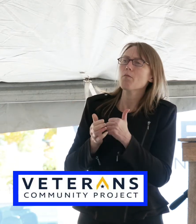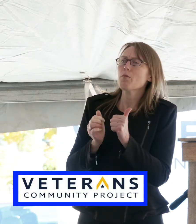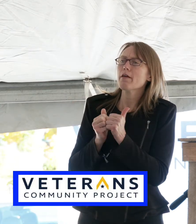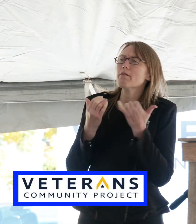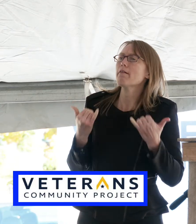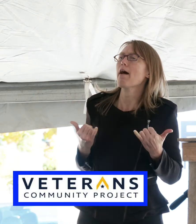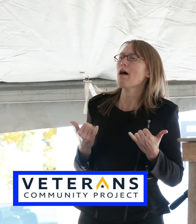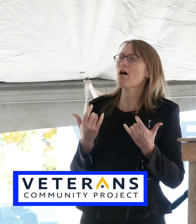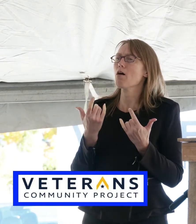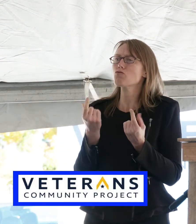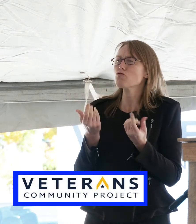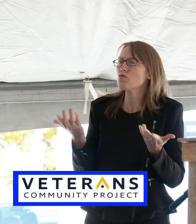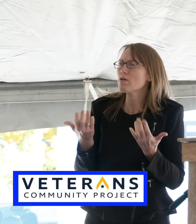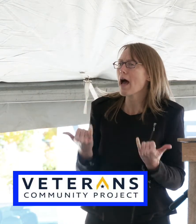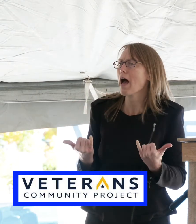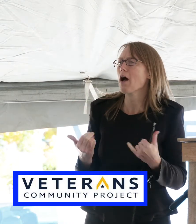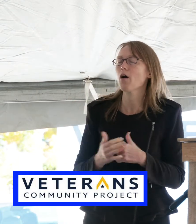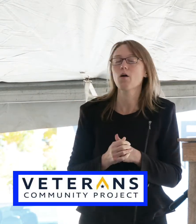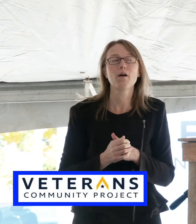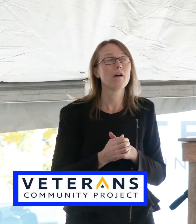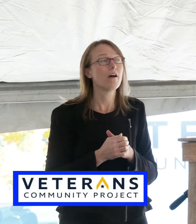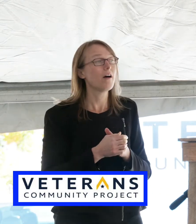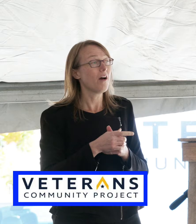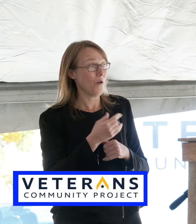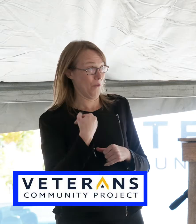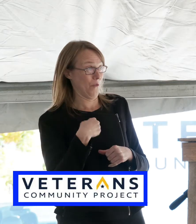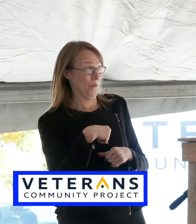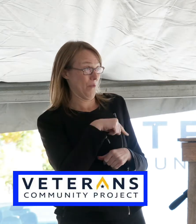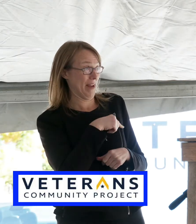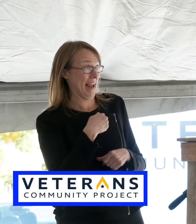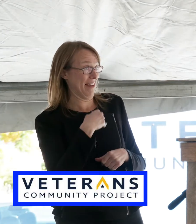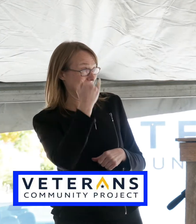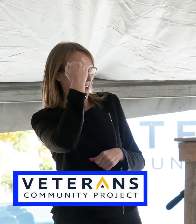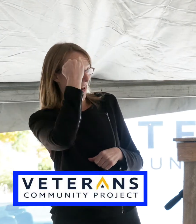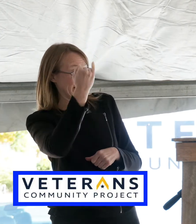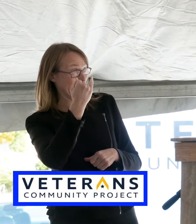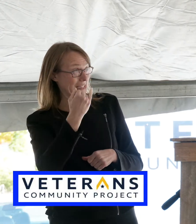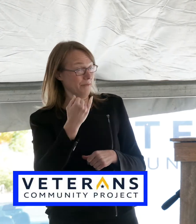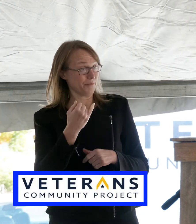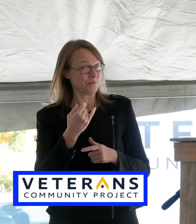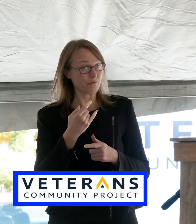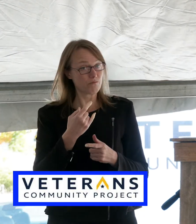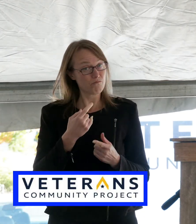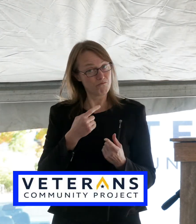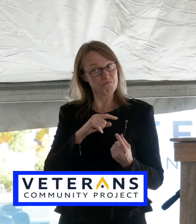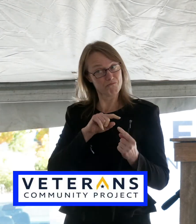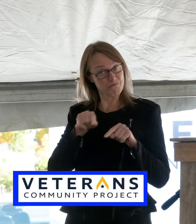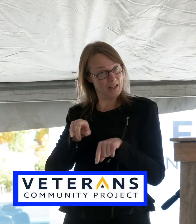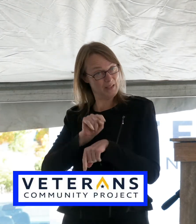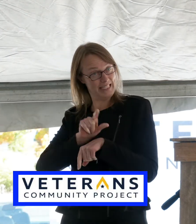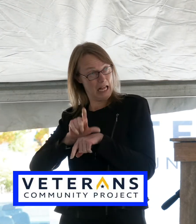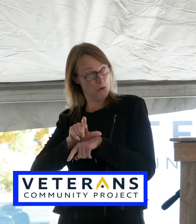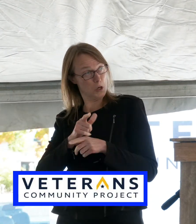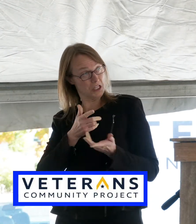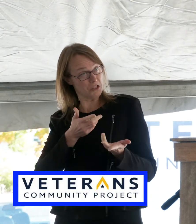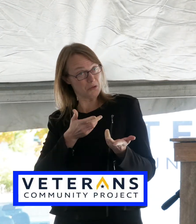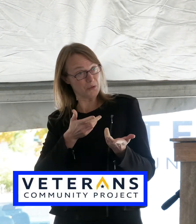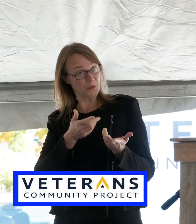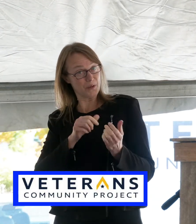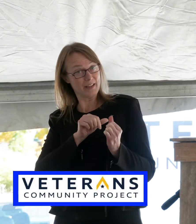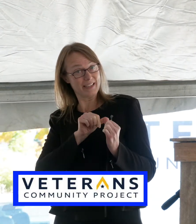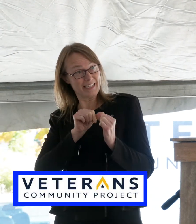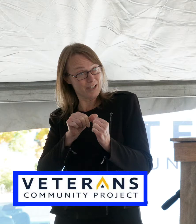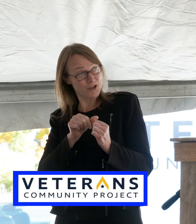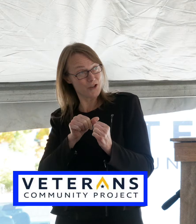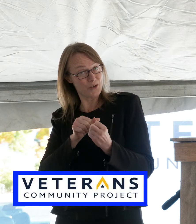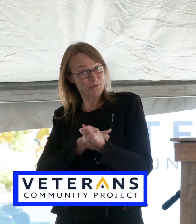you. And we said, you're expanding to St. Louis. Why don't we expand to St. Louis together? So for more about this partnership, we're going to be